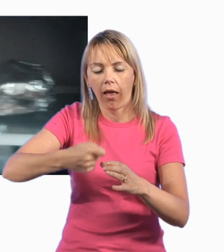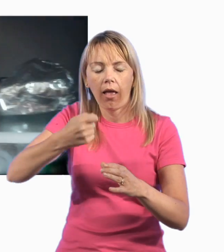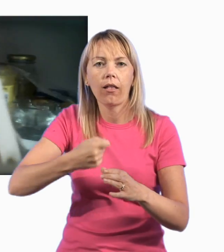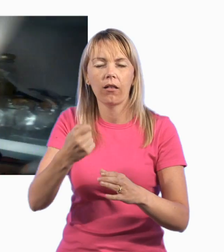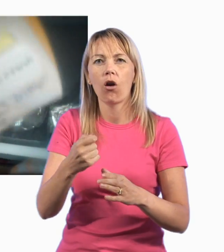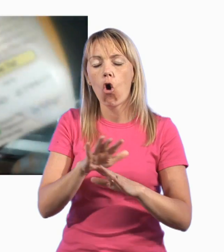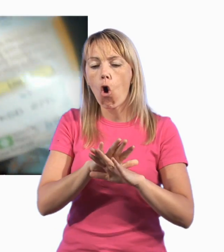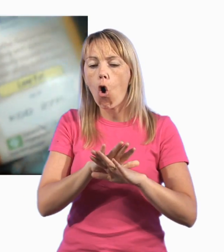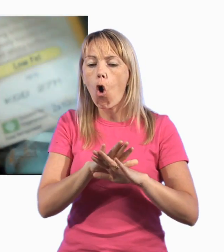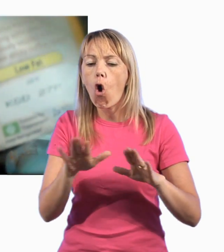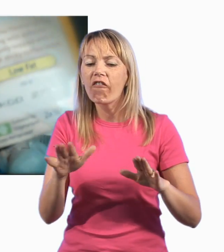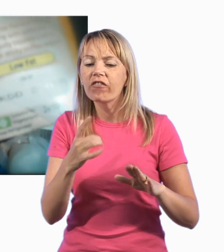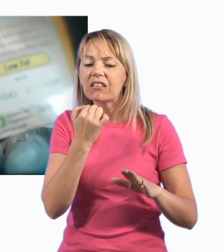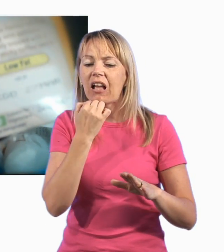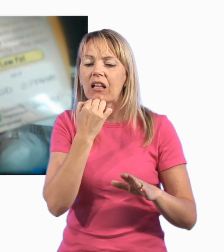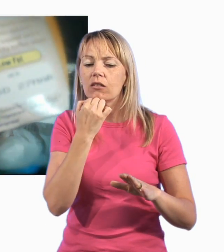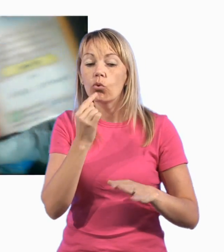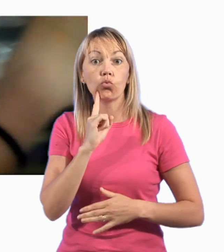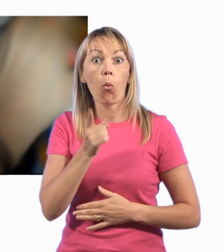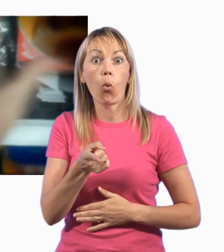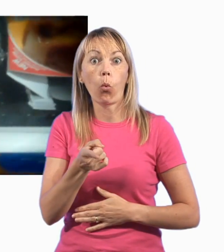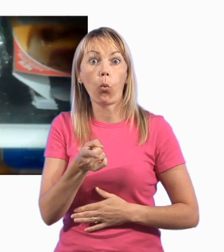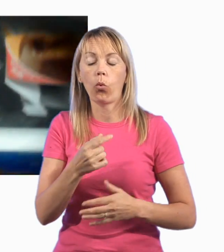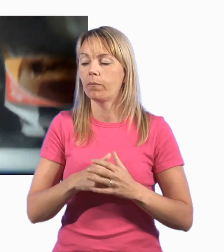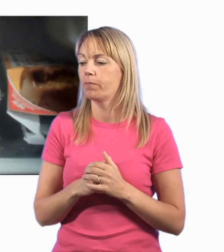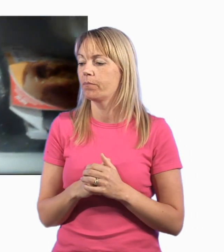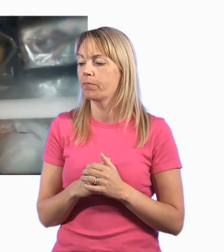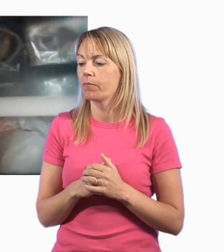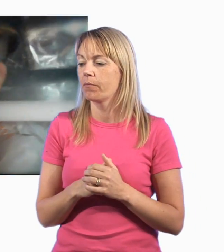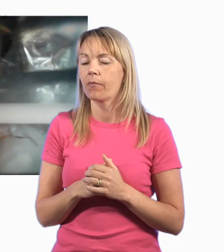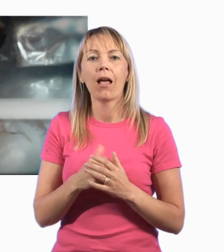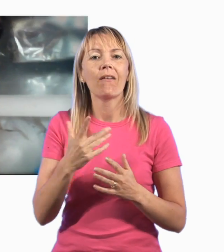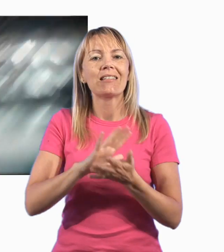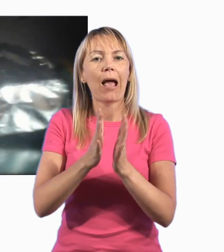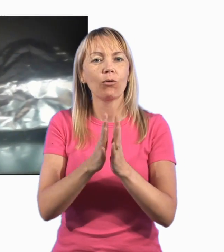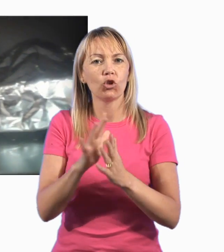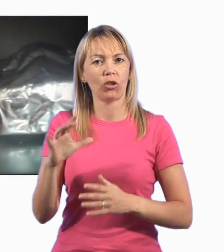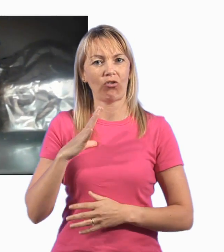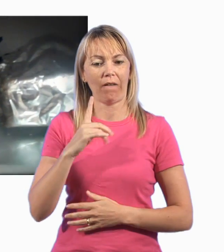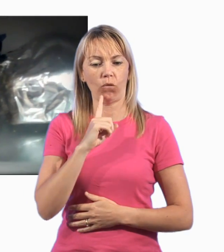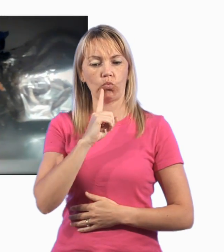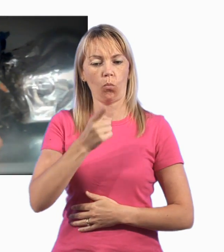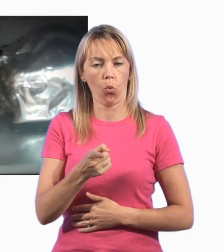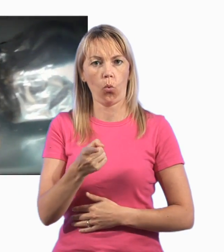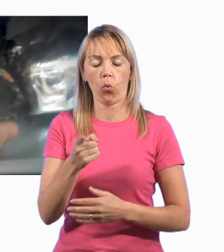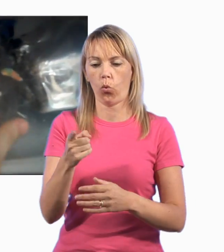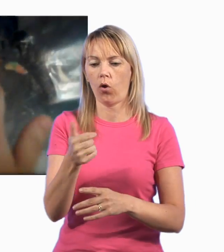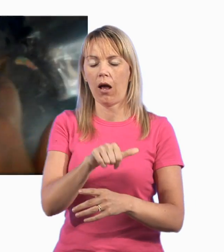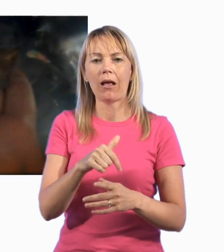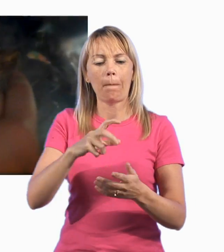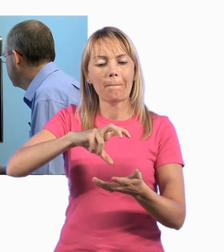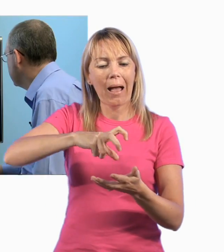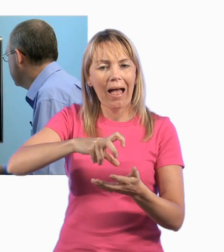goes off tomorrow. We have tomorrow sandwiches, some pork